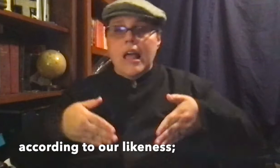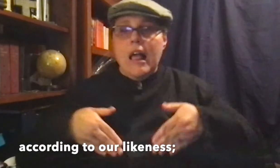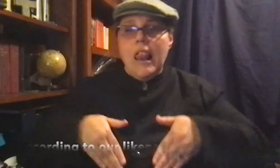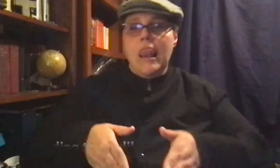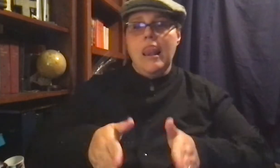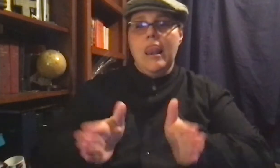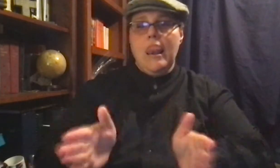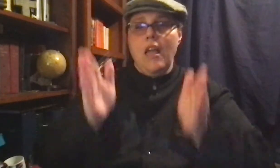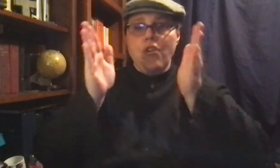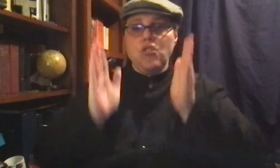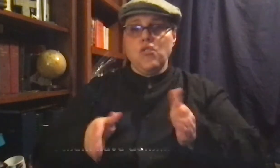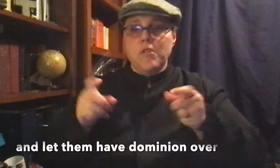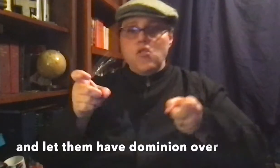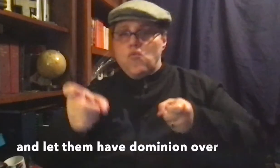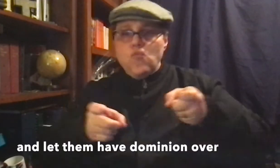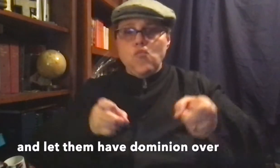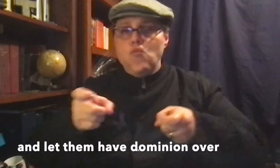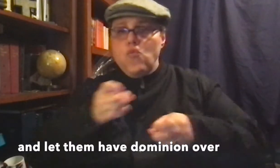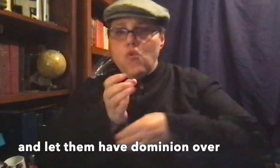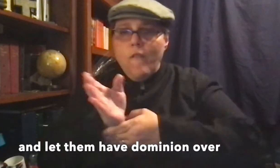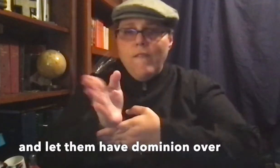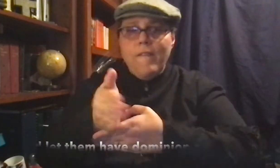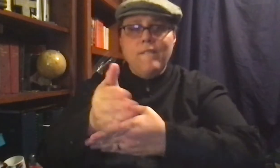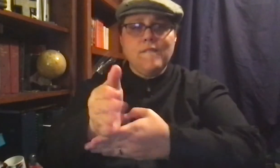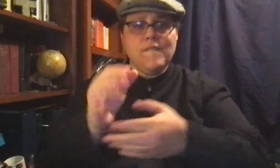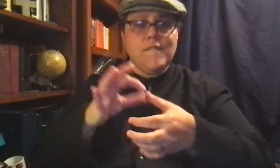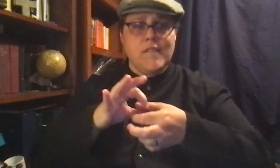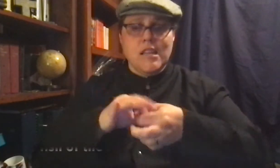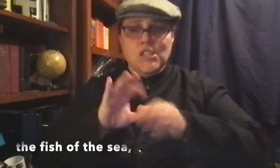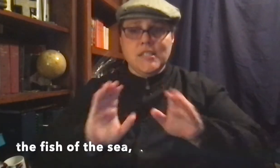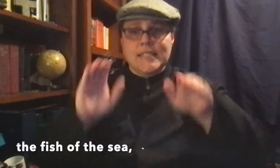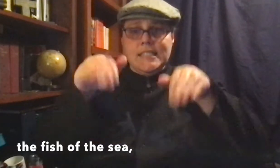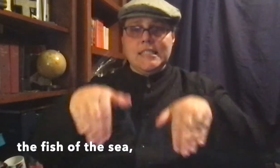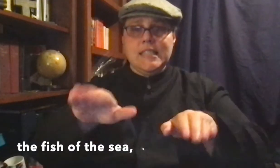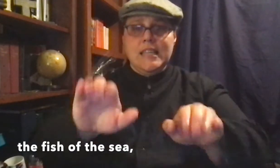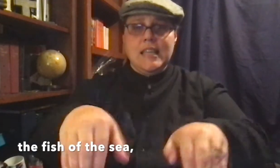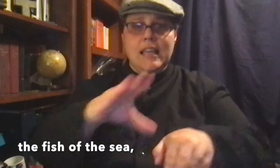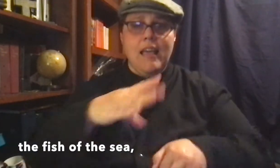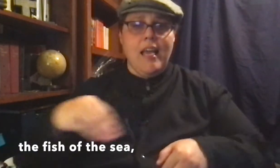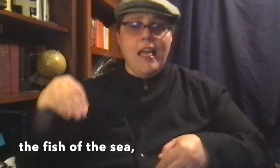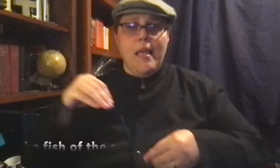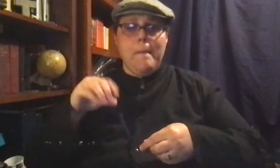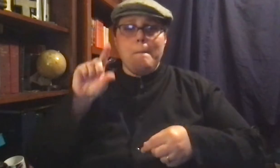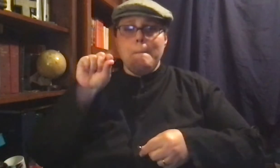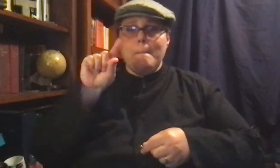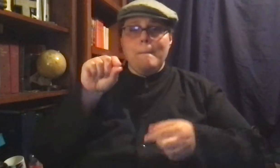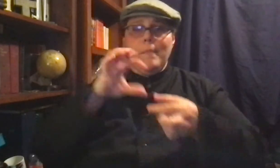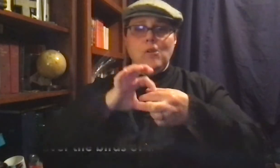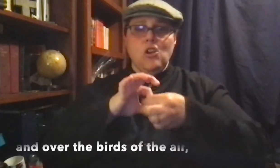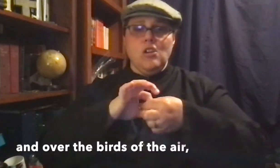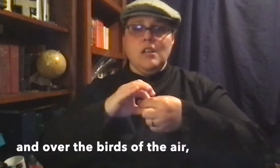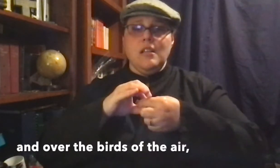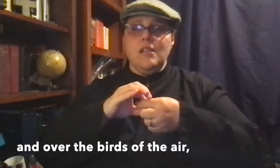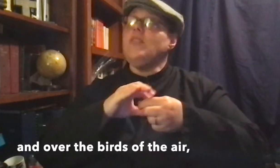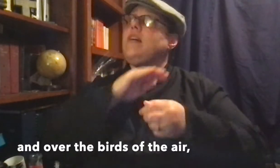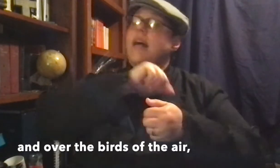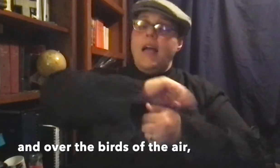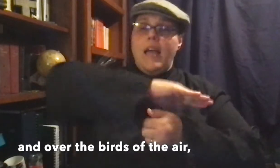And let them have dominion over the fish of the sea, and over the birds of the air,